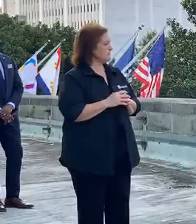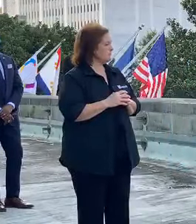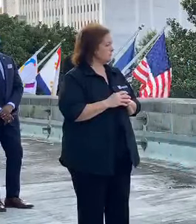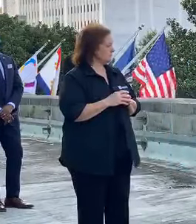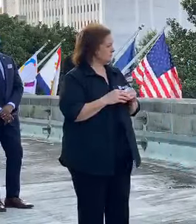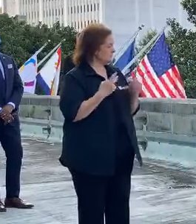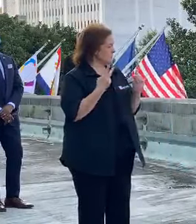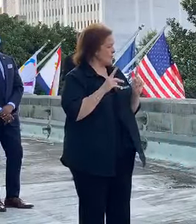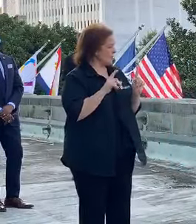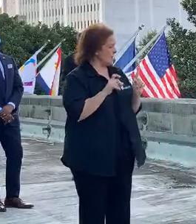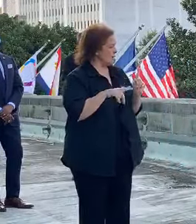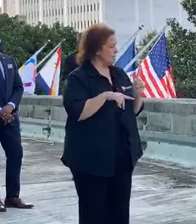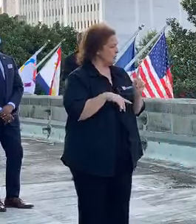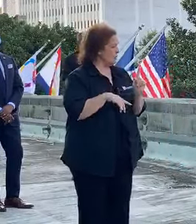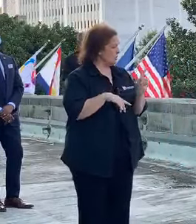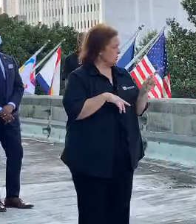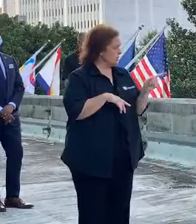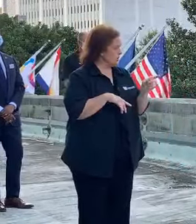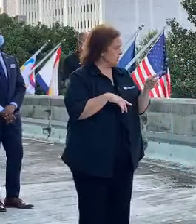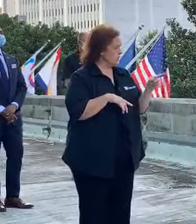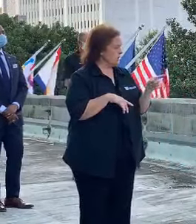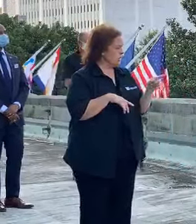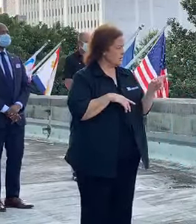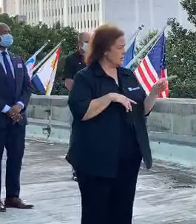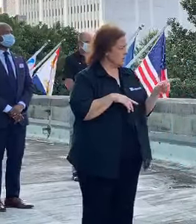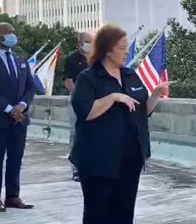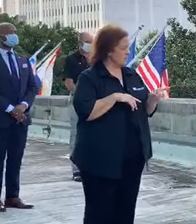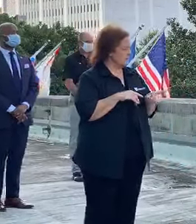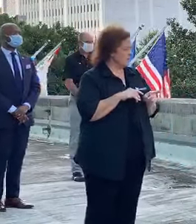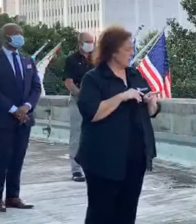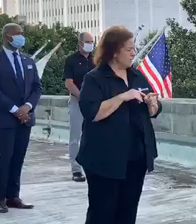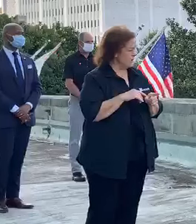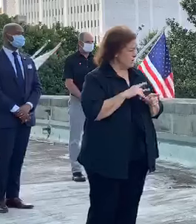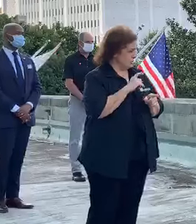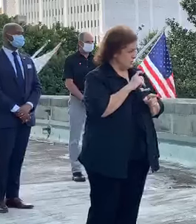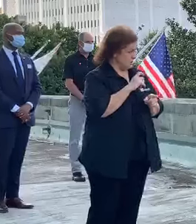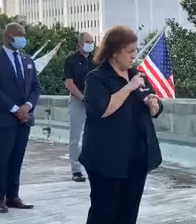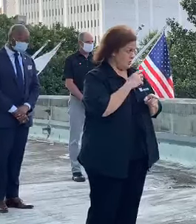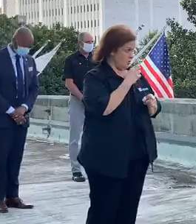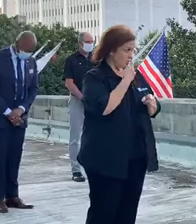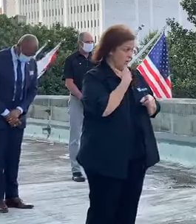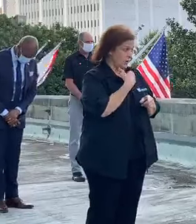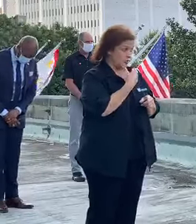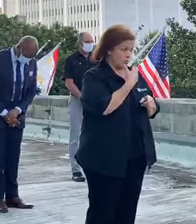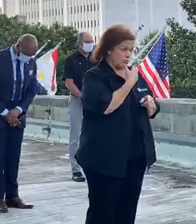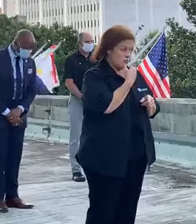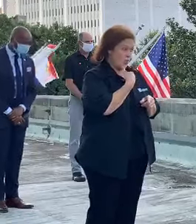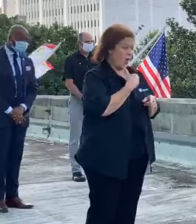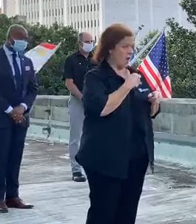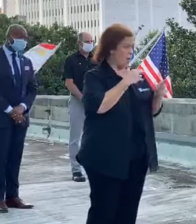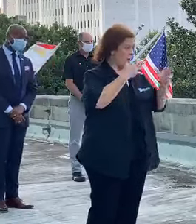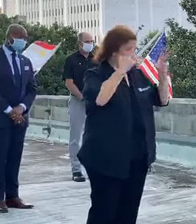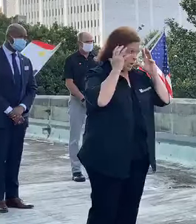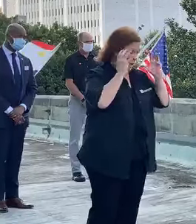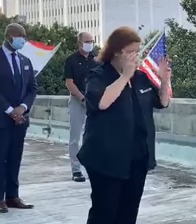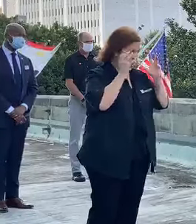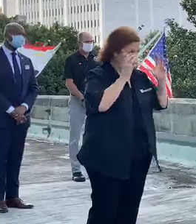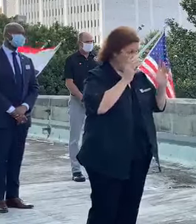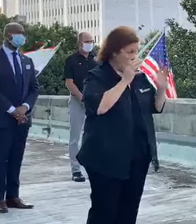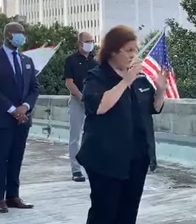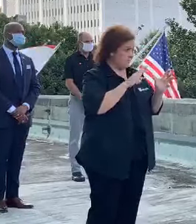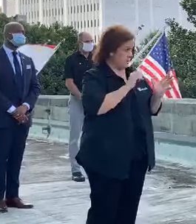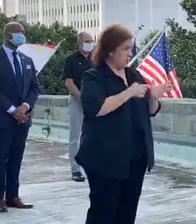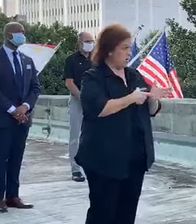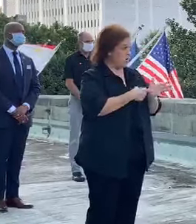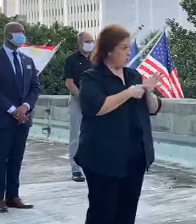Two quick questions. First, piggybacking on Jeff, will the restaurants, salons, and so forth be